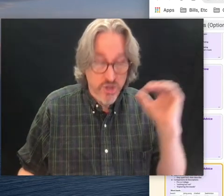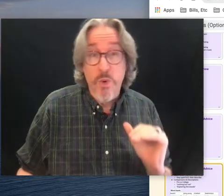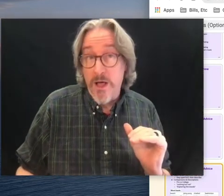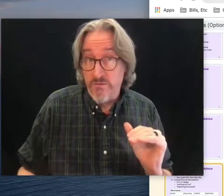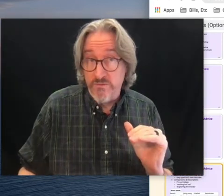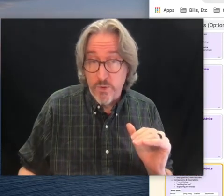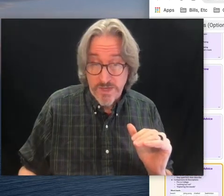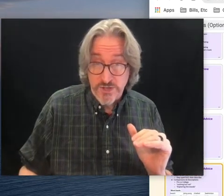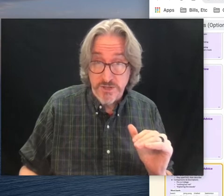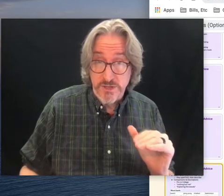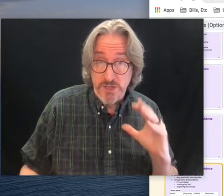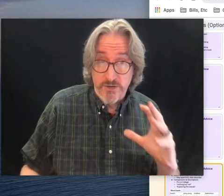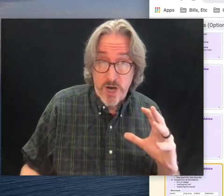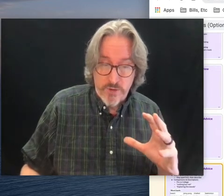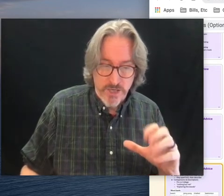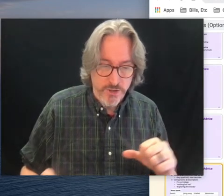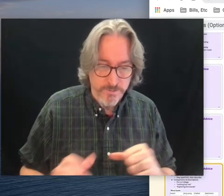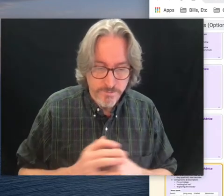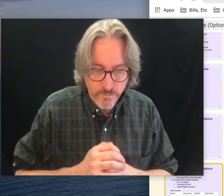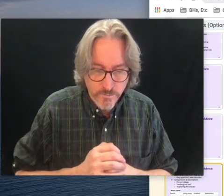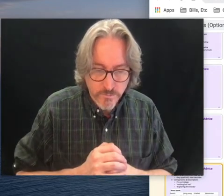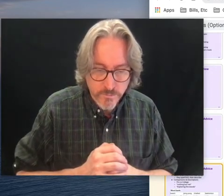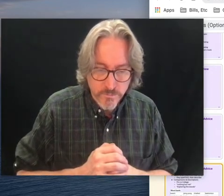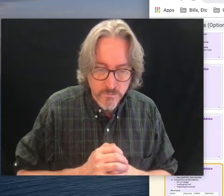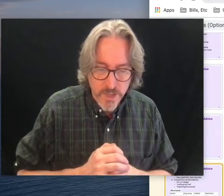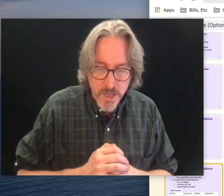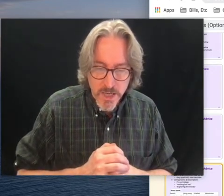There are 12 questions in the comprehension.